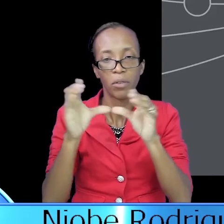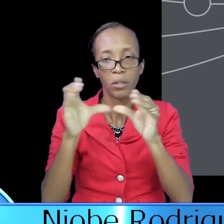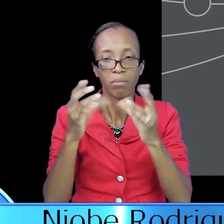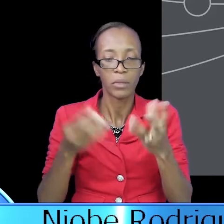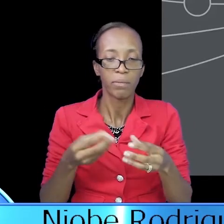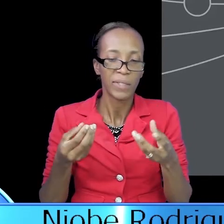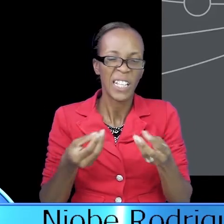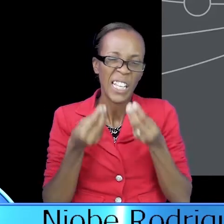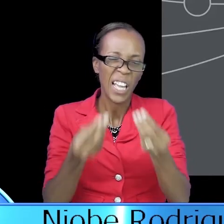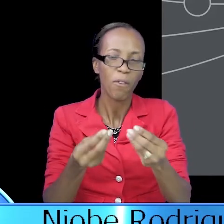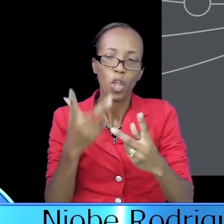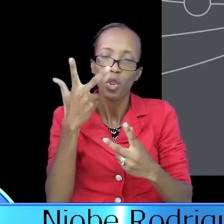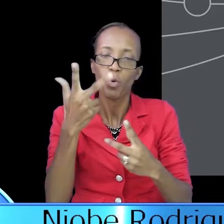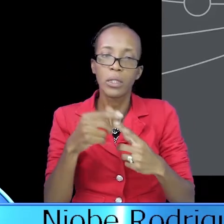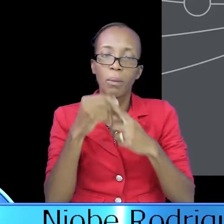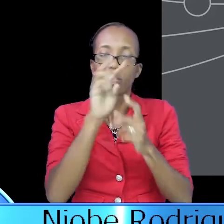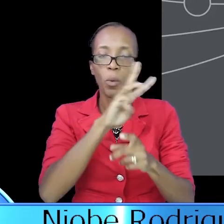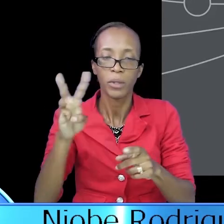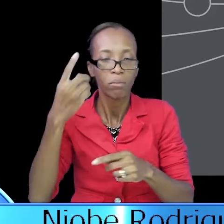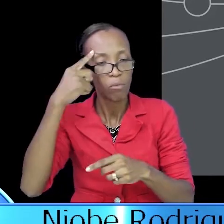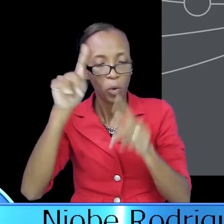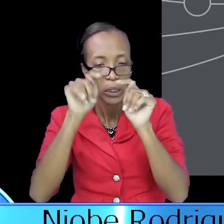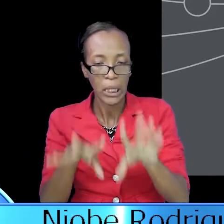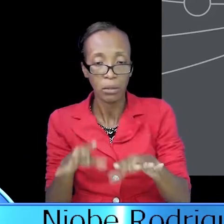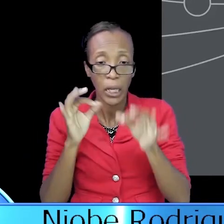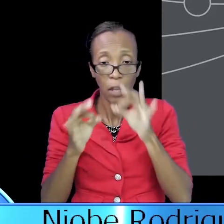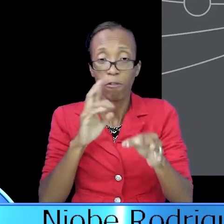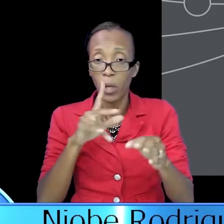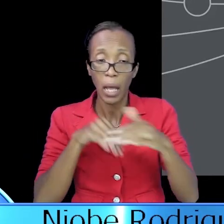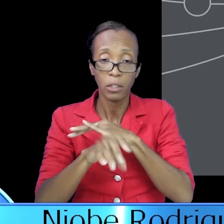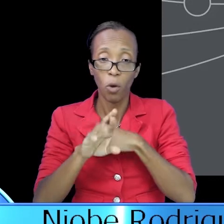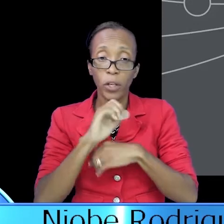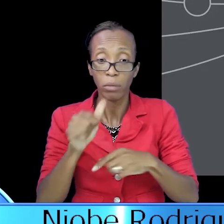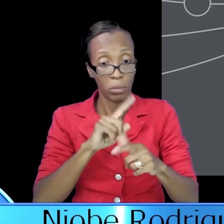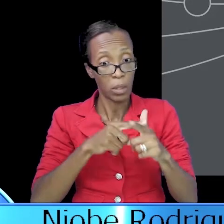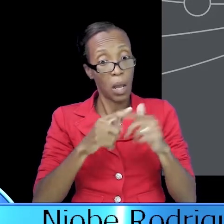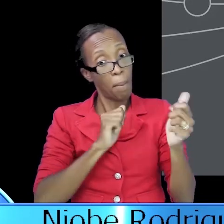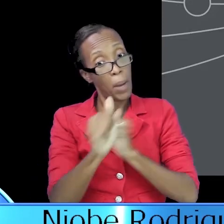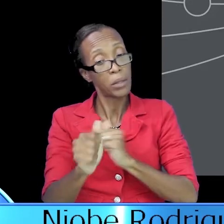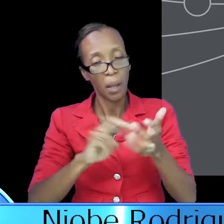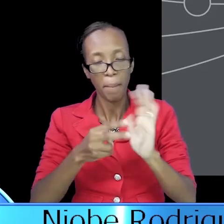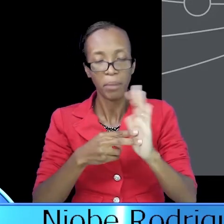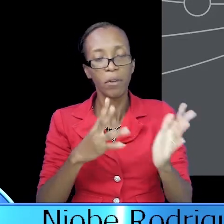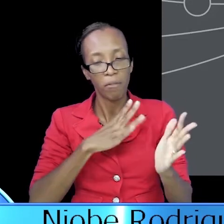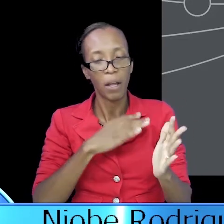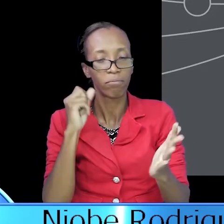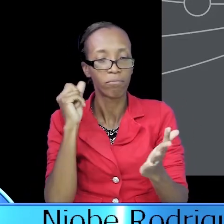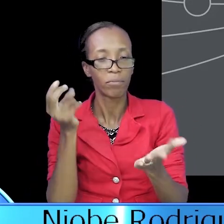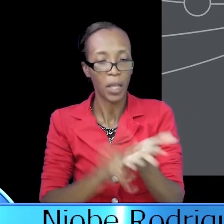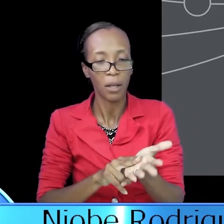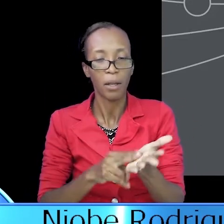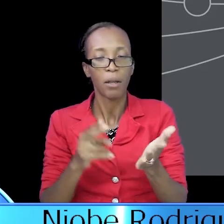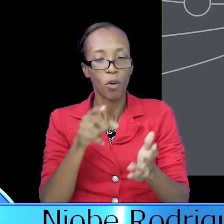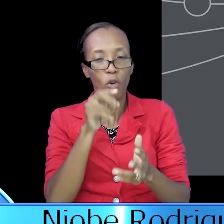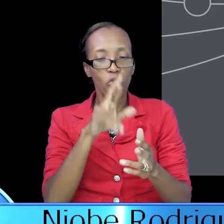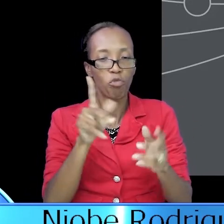And then if you get through the big course, there's an exam and a certification exam, which put all those modules together and